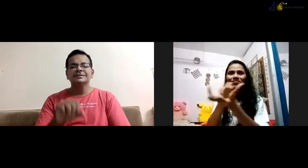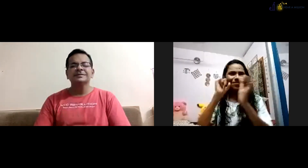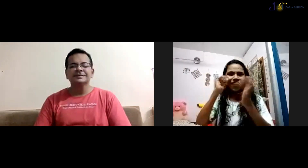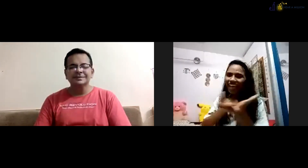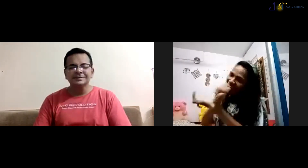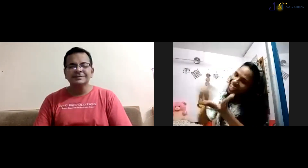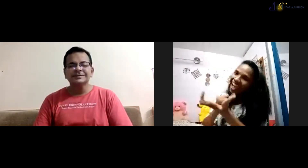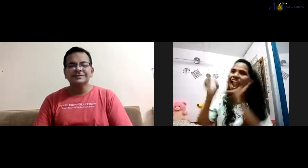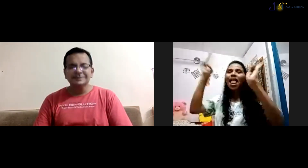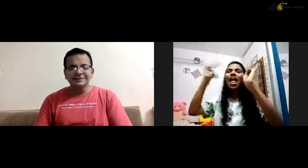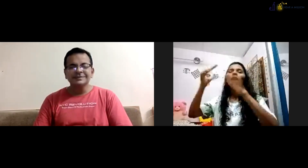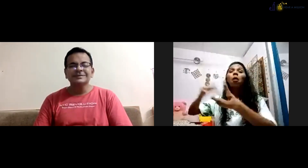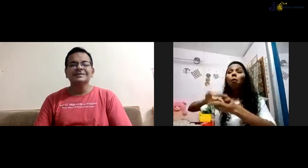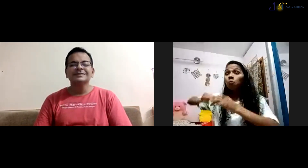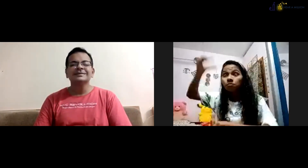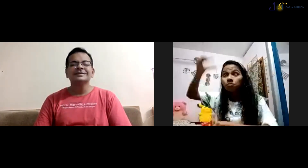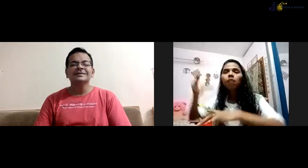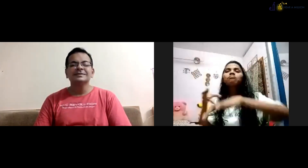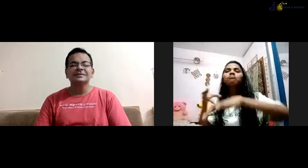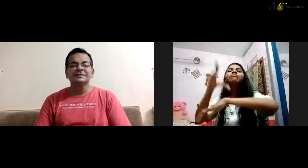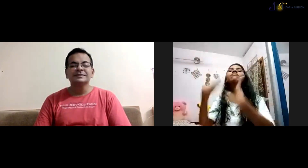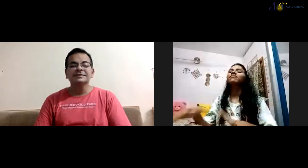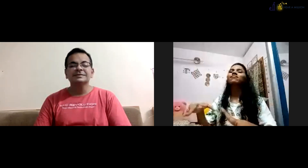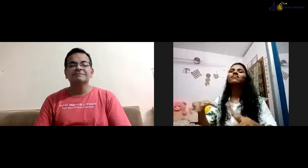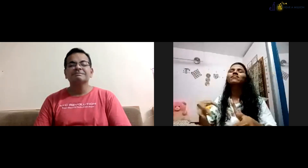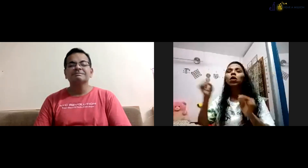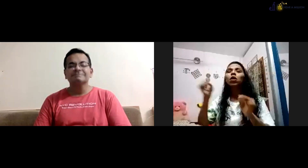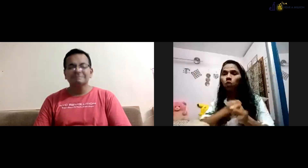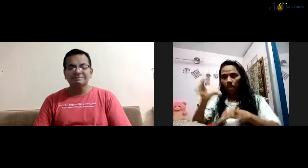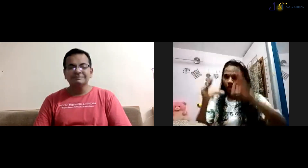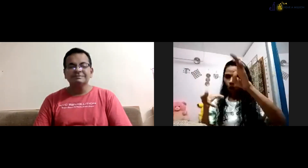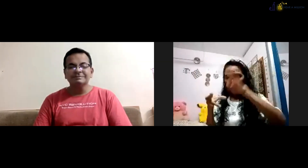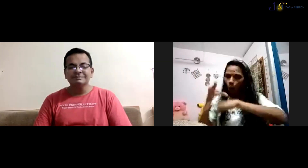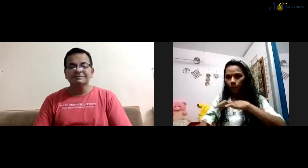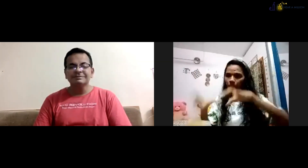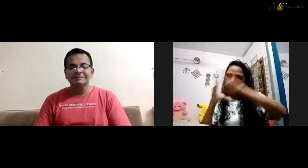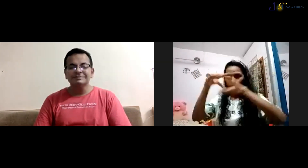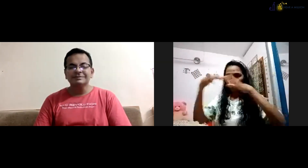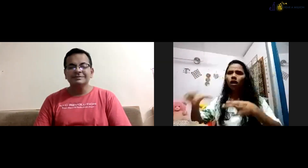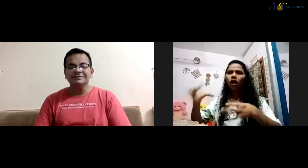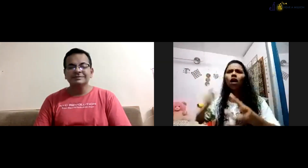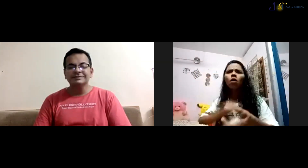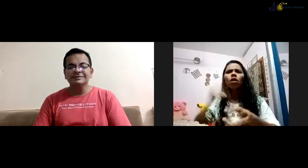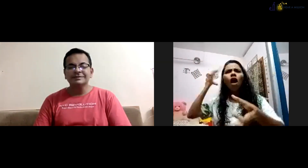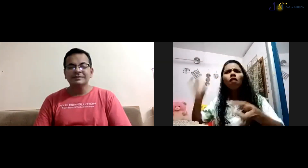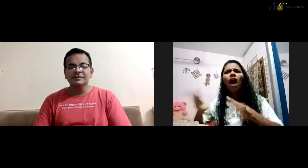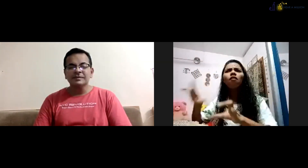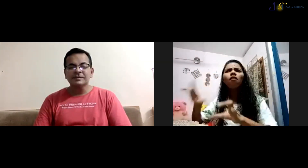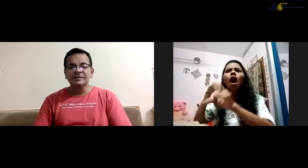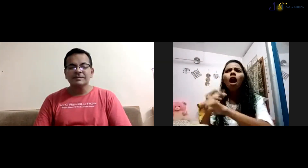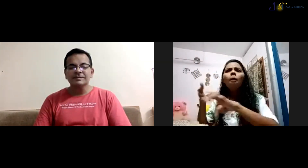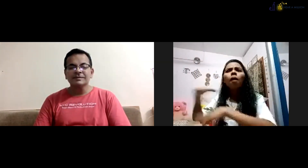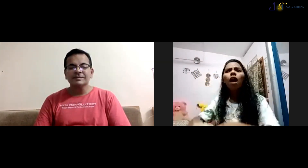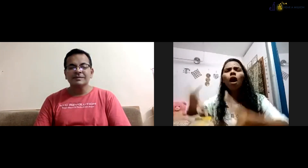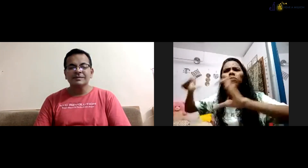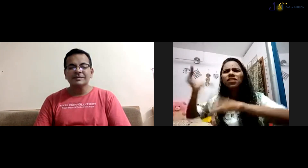has been happened to me? That's a thing which I was missing. So, but that got operated, and I